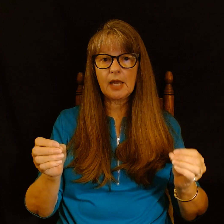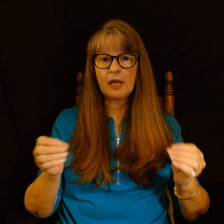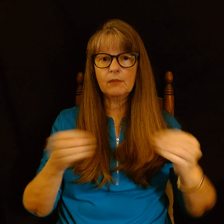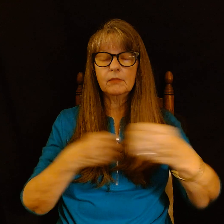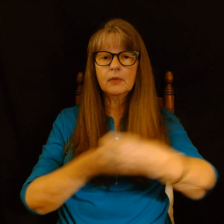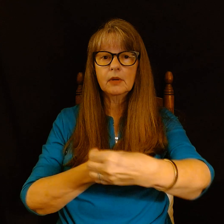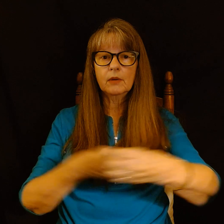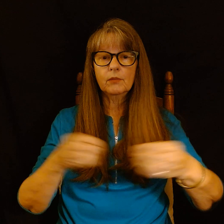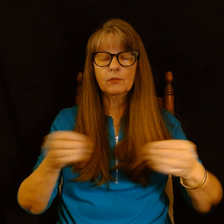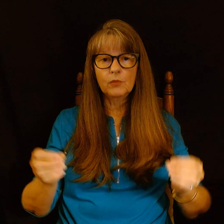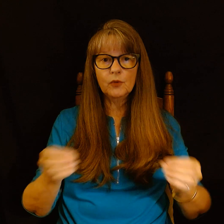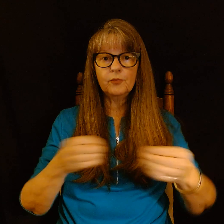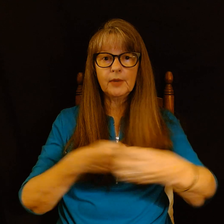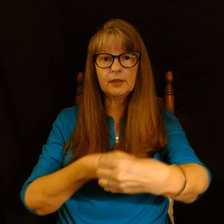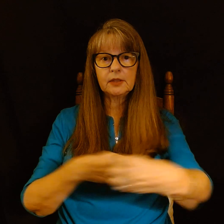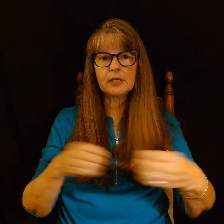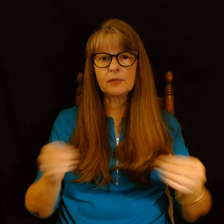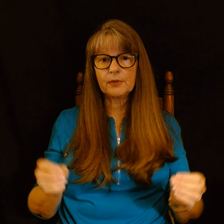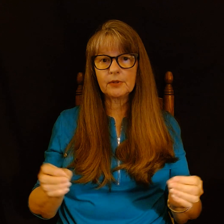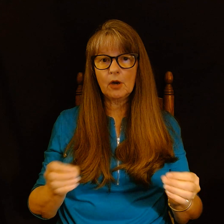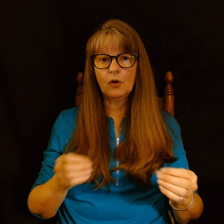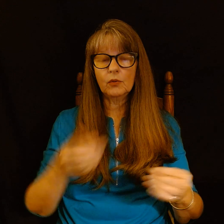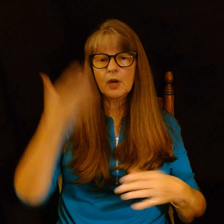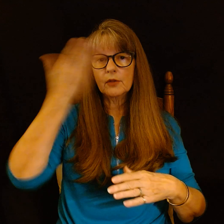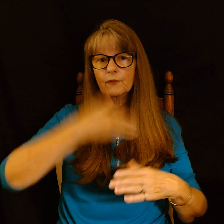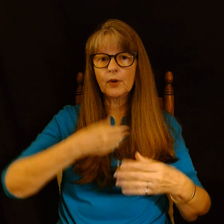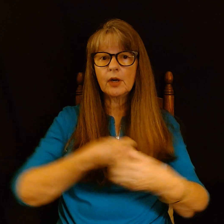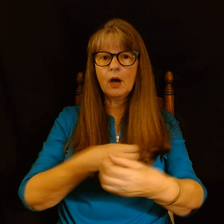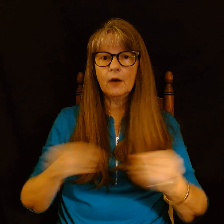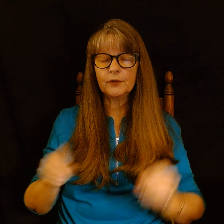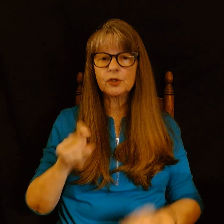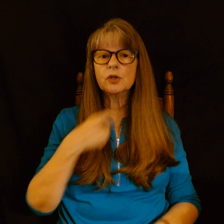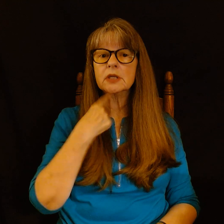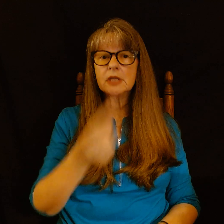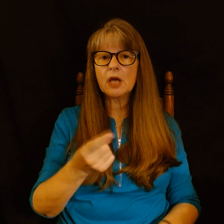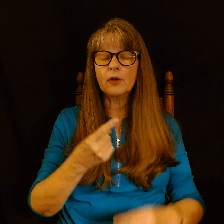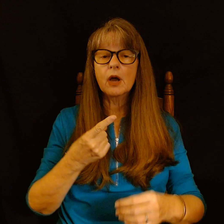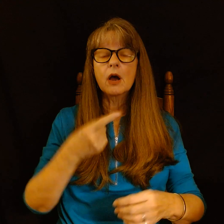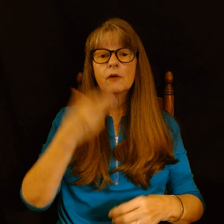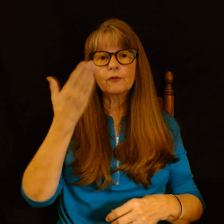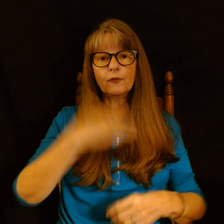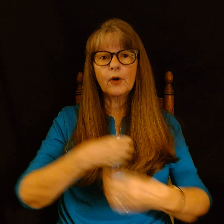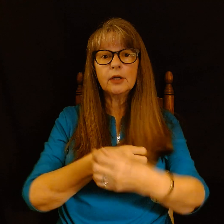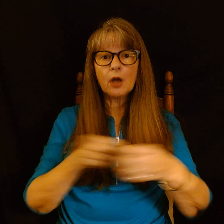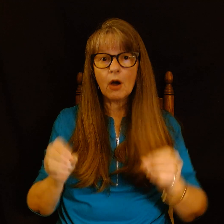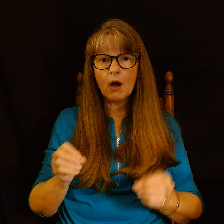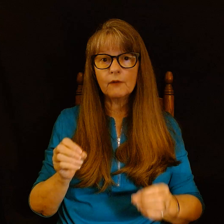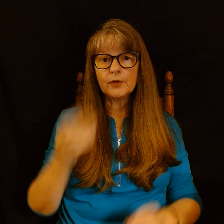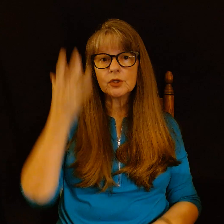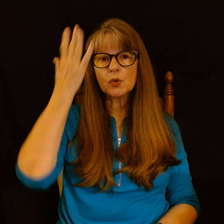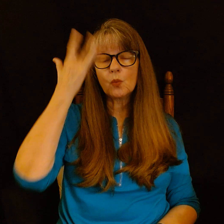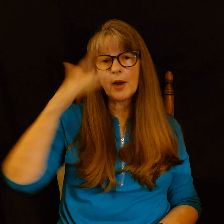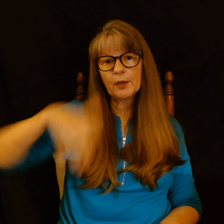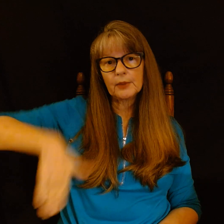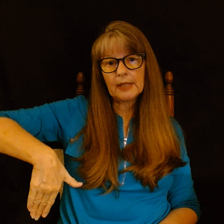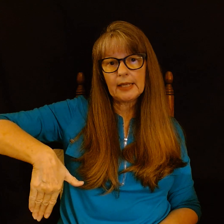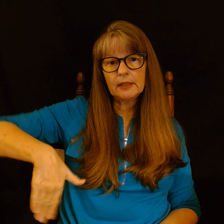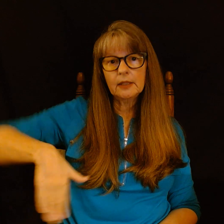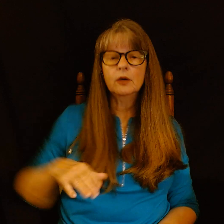same movement except with an O. The front office. You need to tell the front office why you were late, or